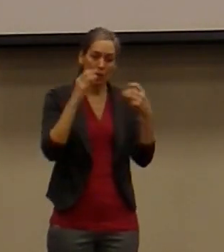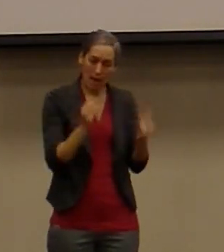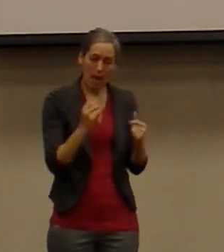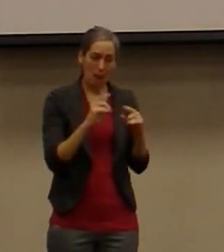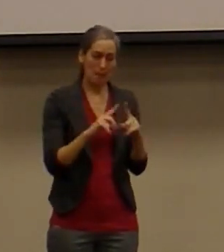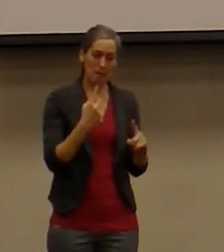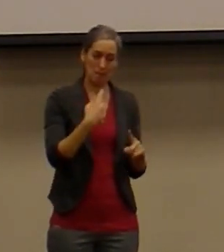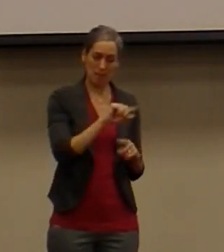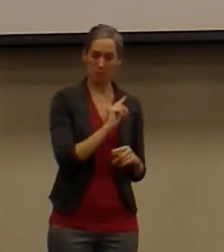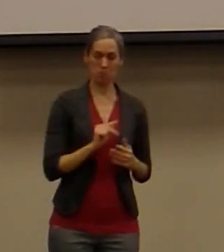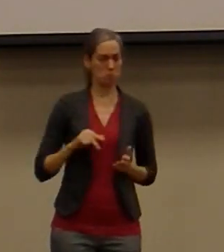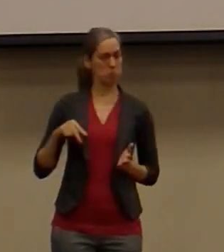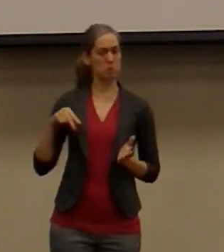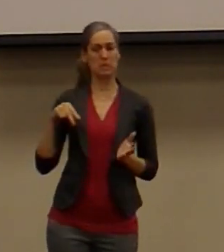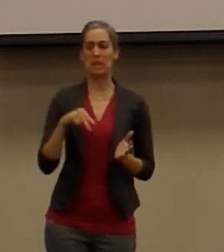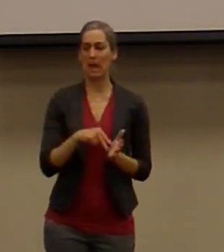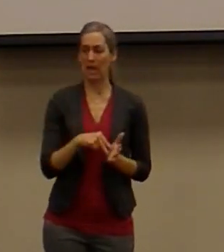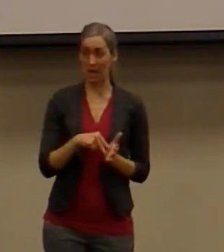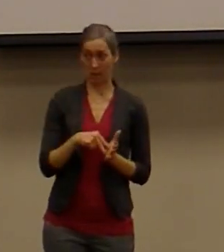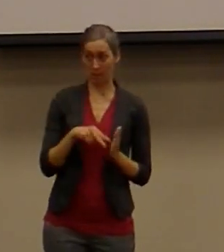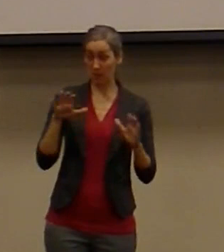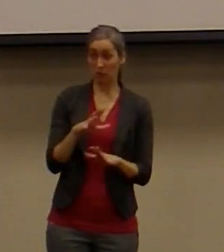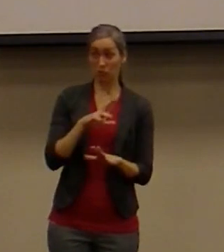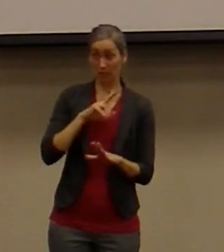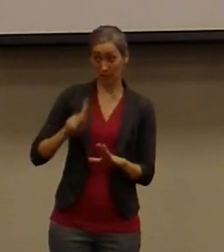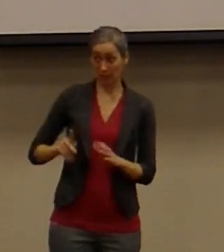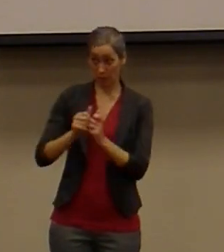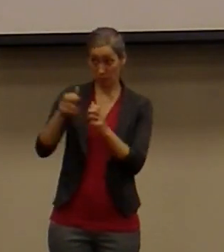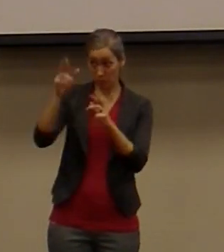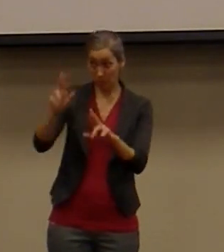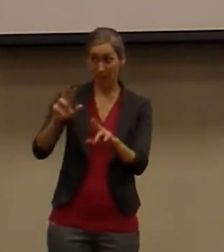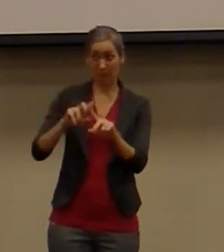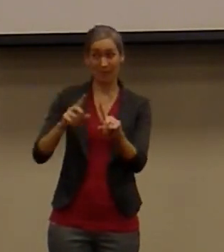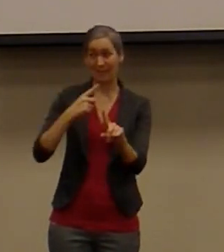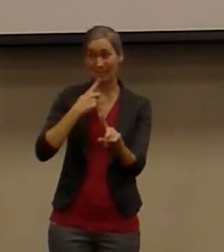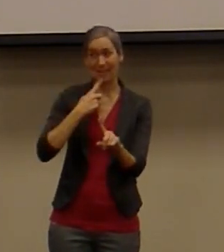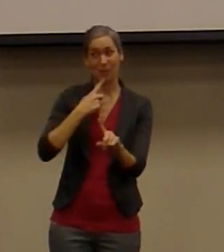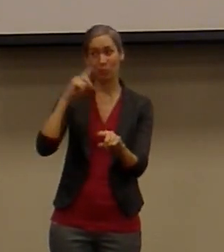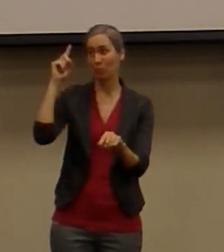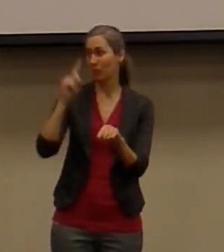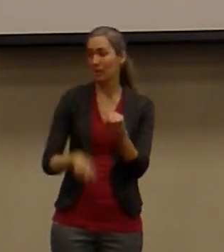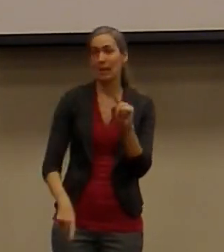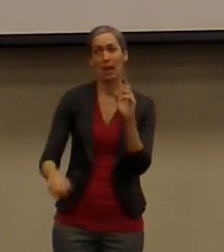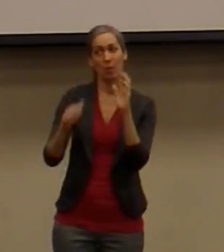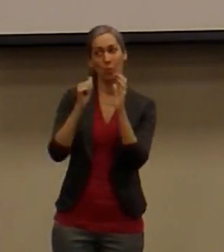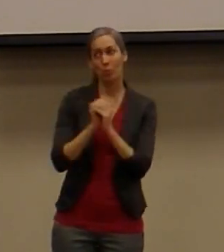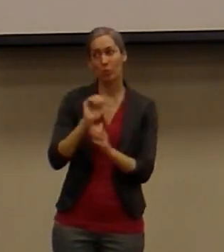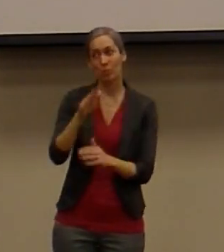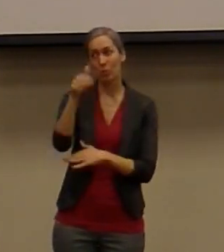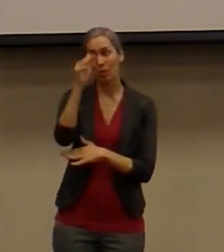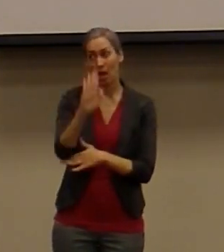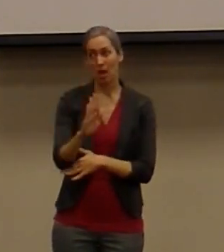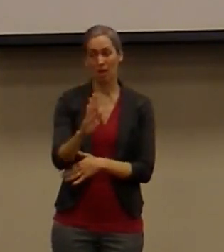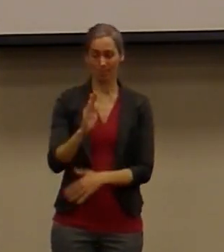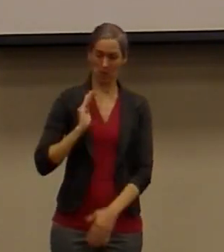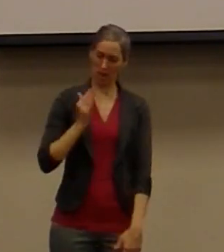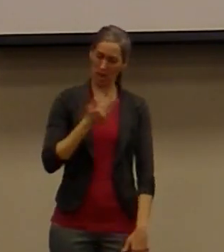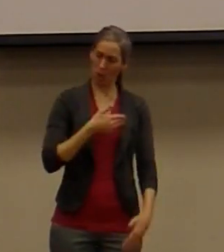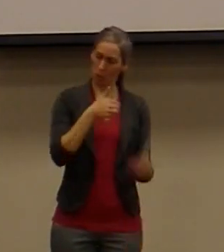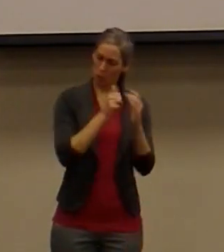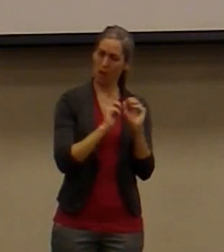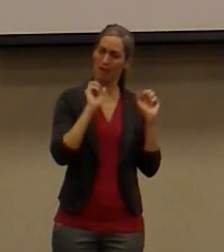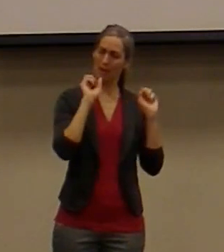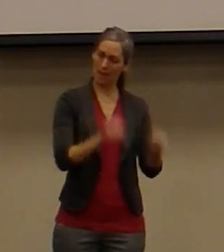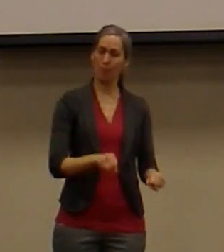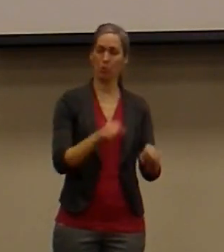And out of respect for the king, they treat him with respect, but they tell him they can't worship his God. And that the God that they serve is able